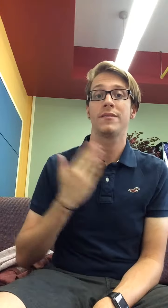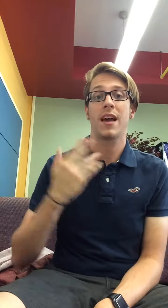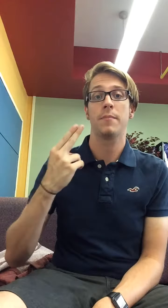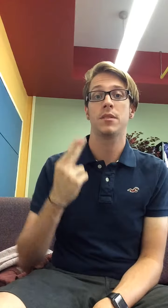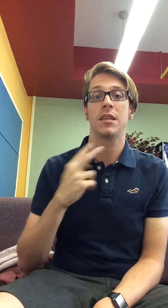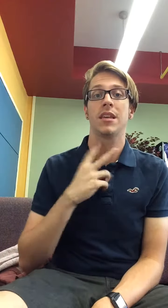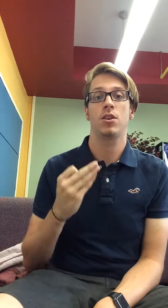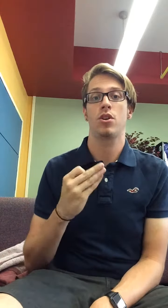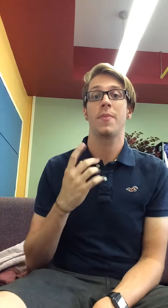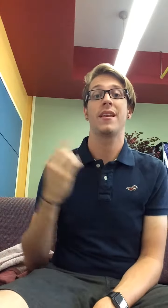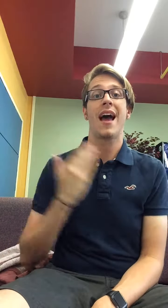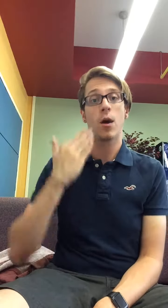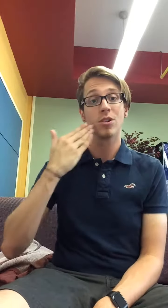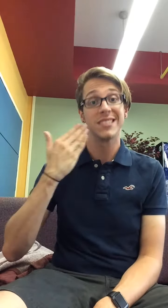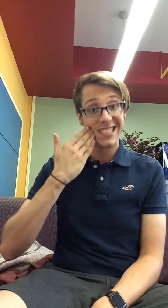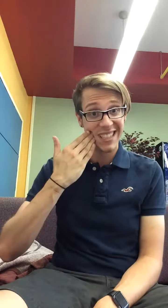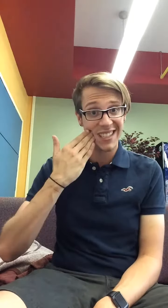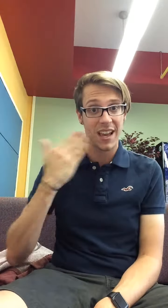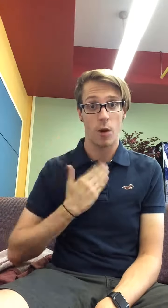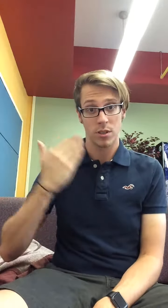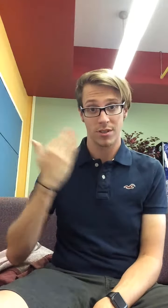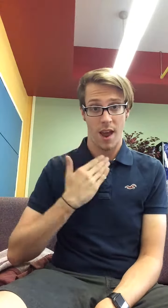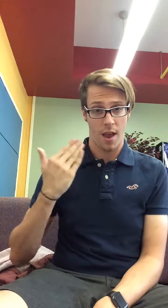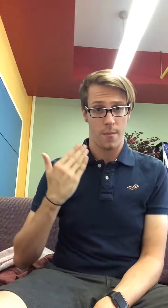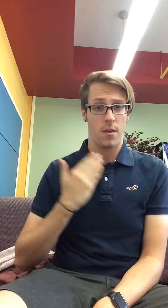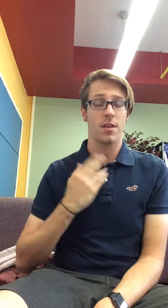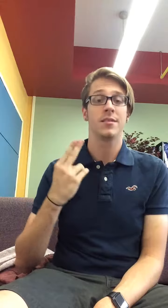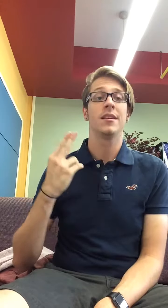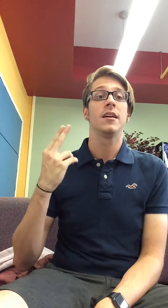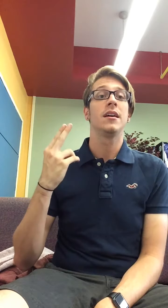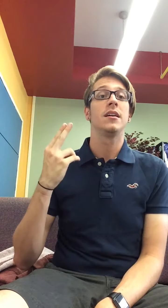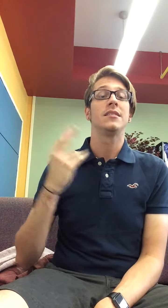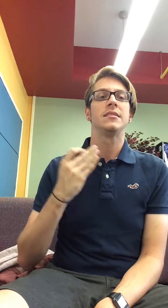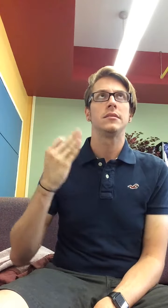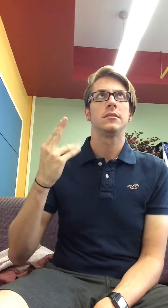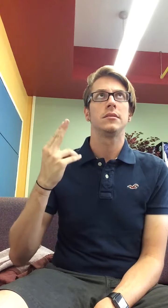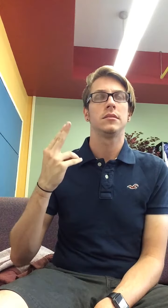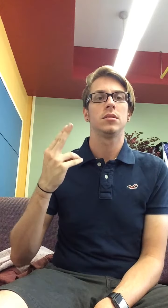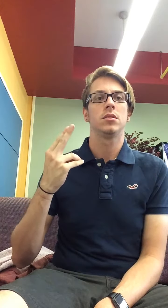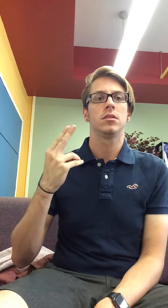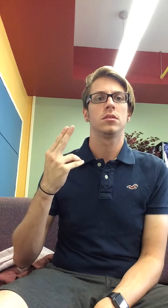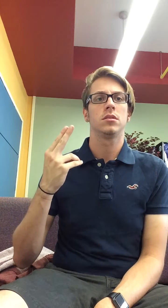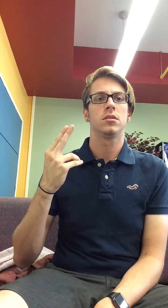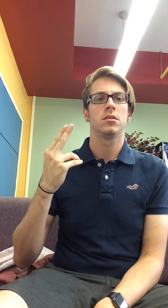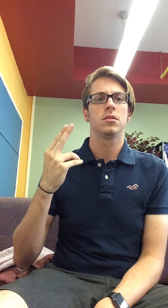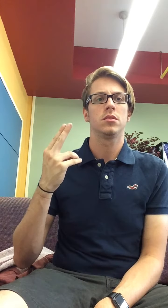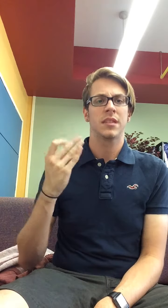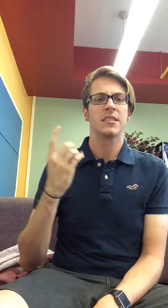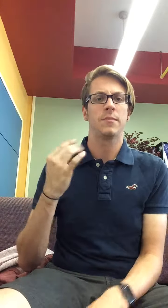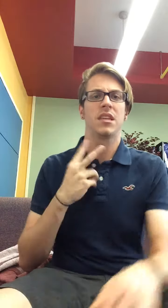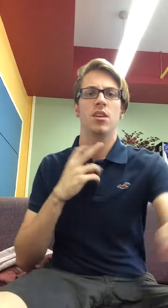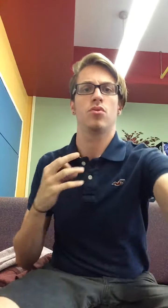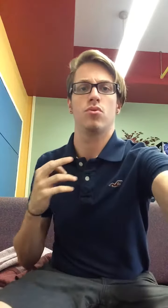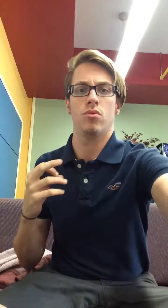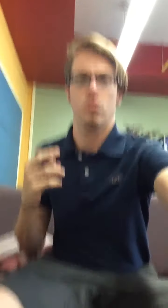our T, our time, is 6 years. Now, what I was going to say about rate is right here. Remember,